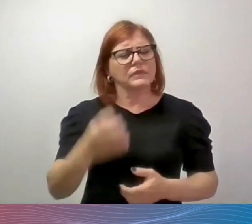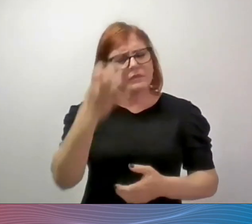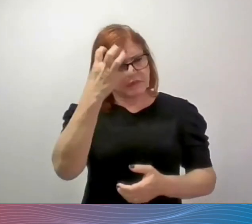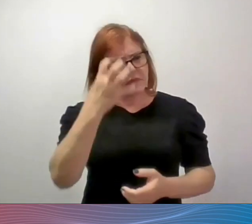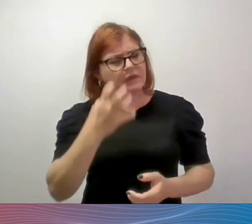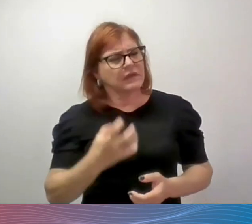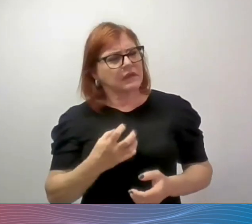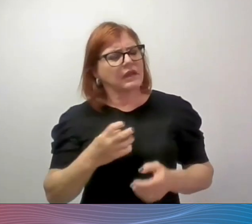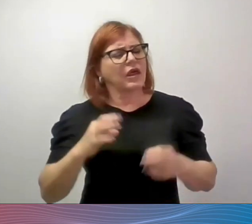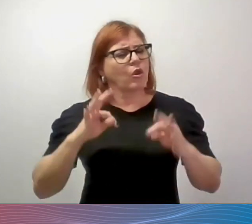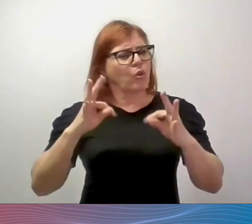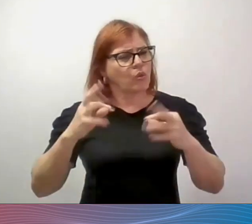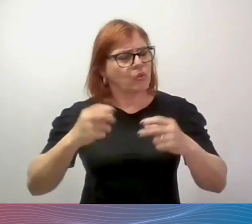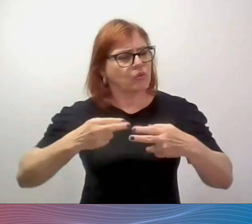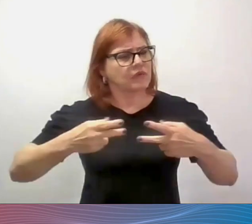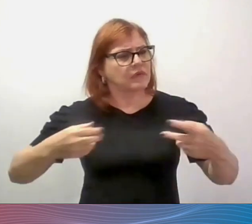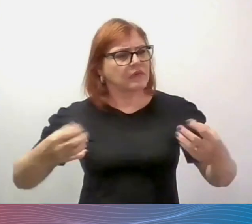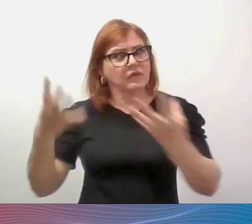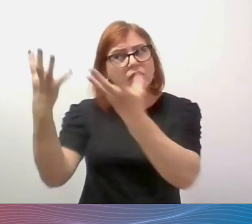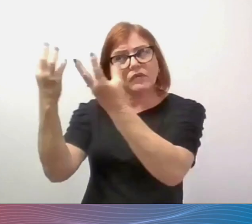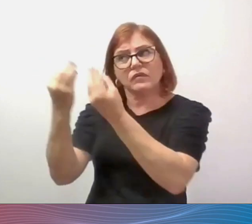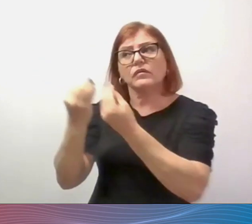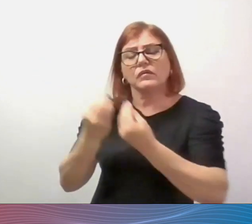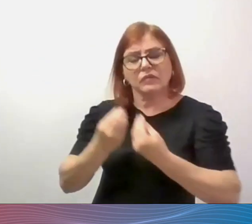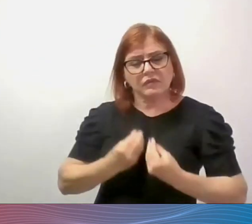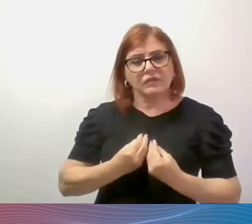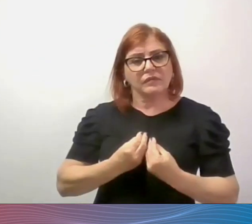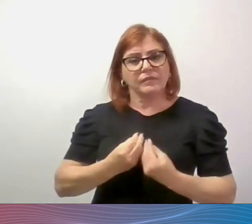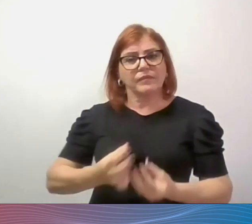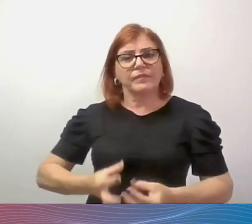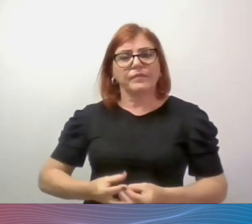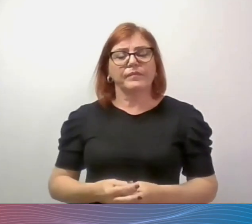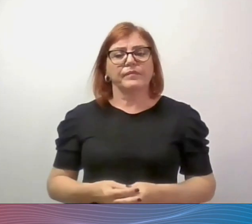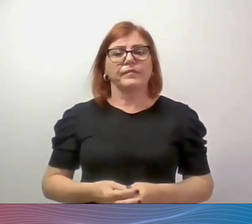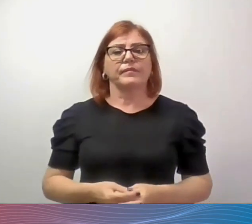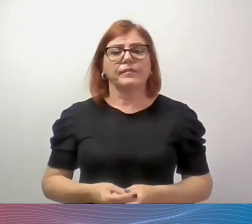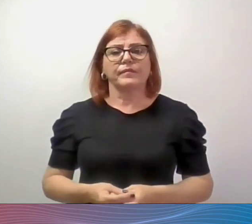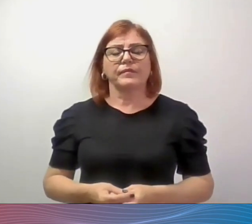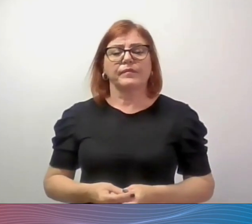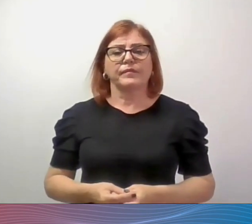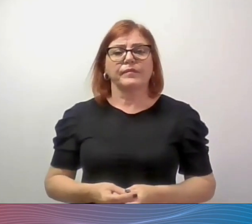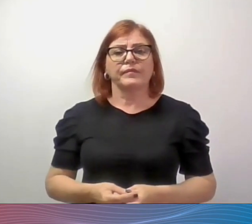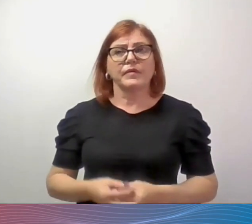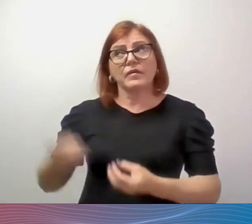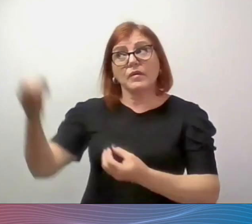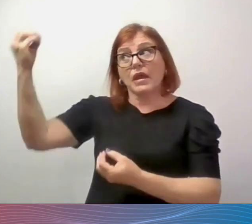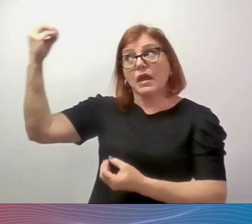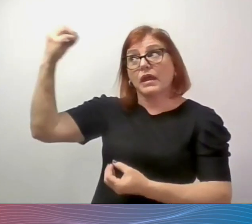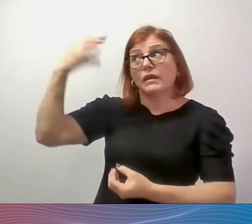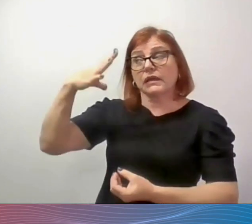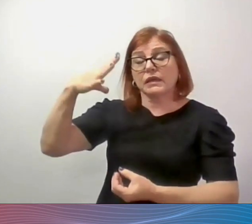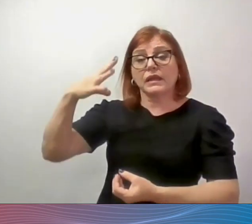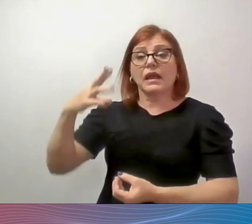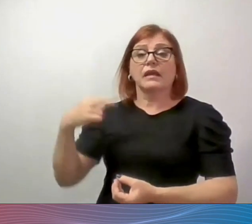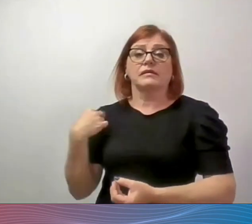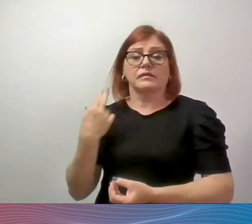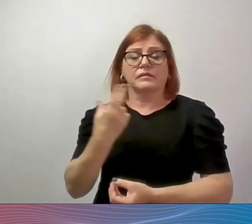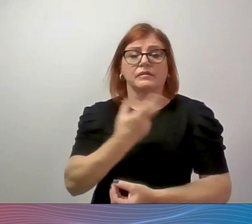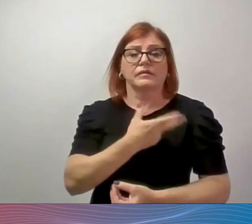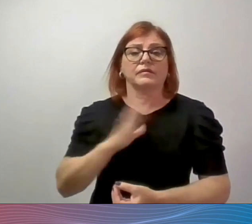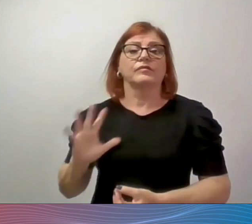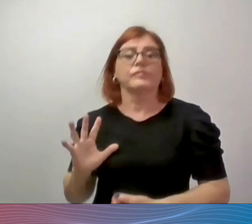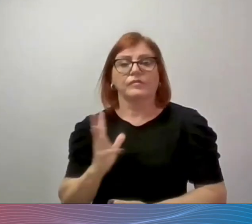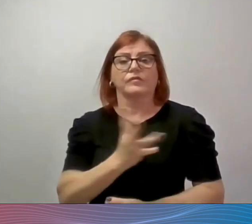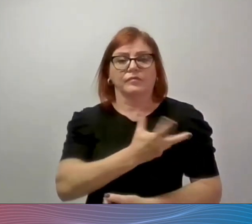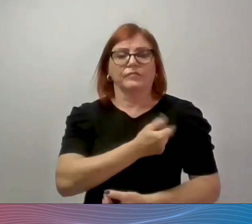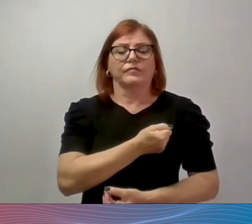be serious about what God is doing with us. Irmãos, a graça nos salvou. Brothers and sisters, grace saved us. E